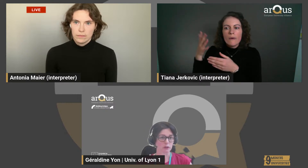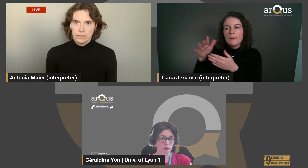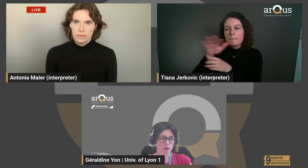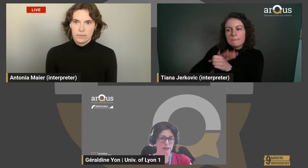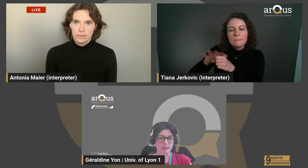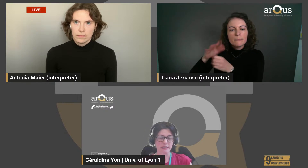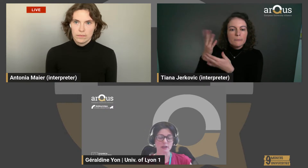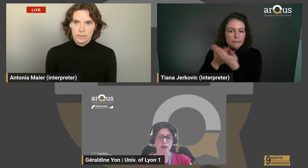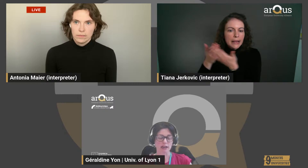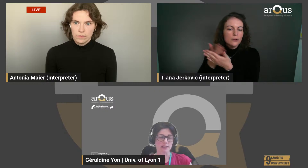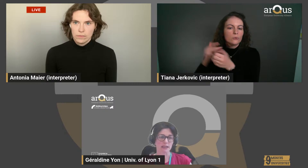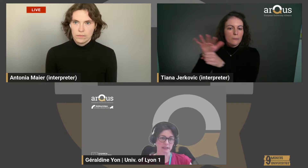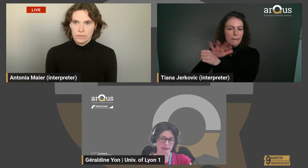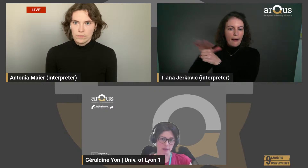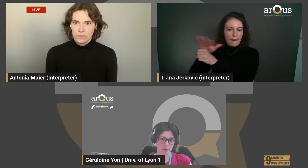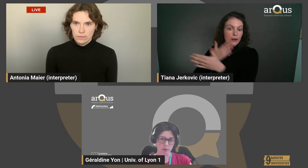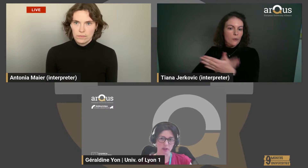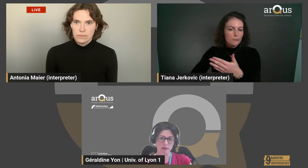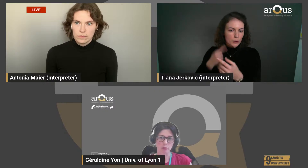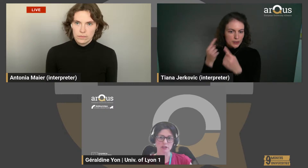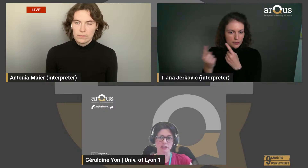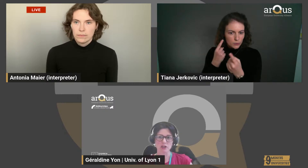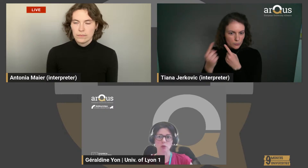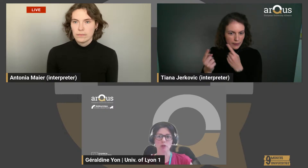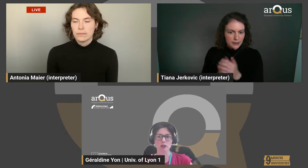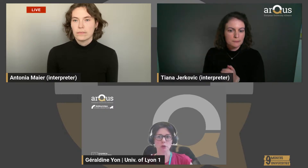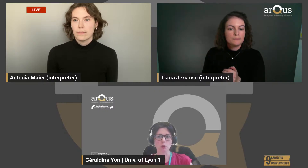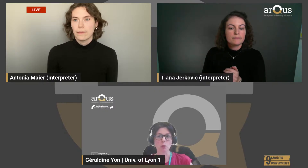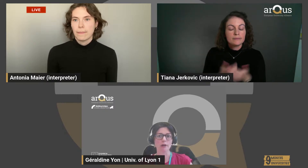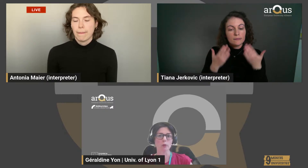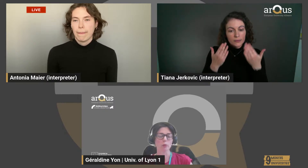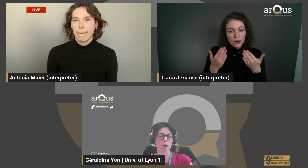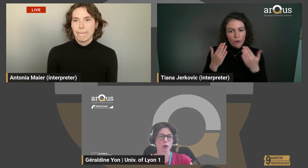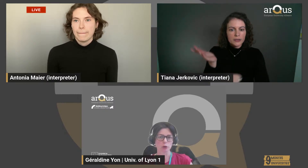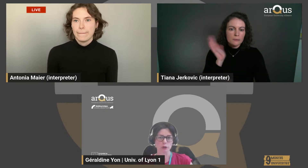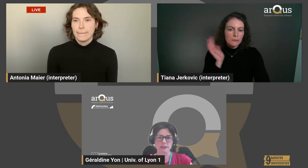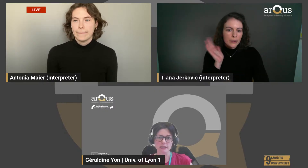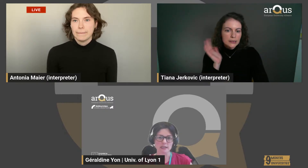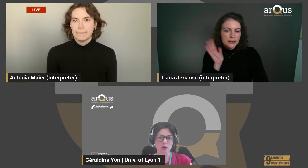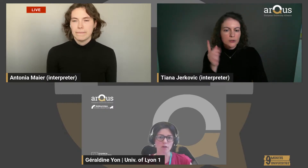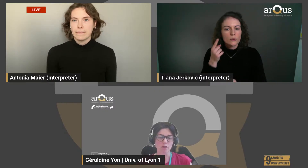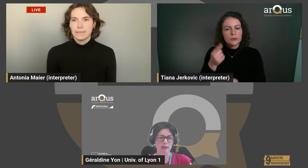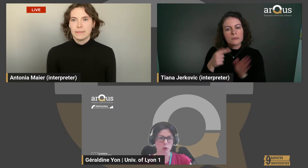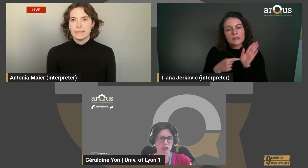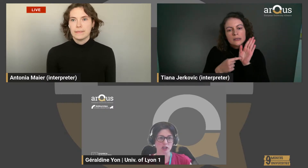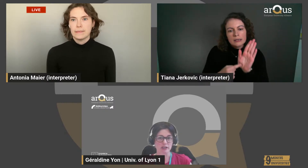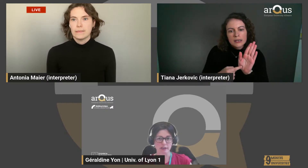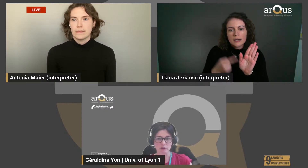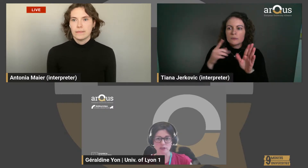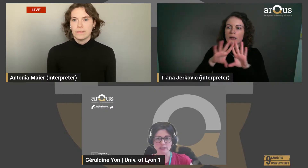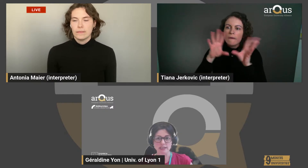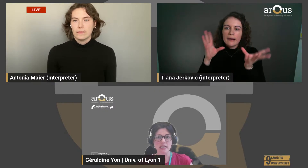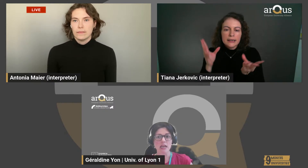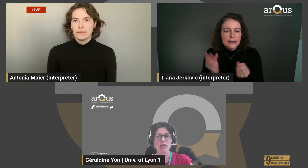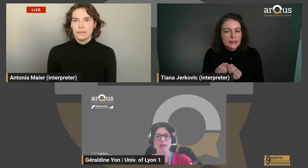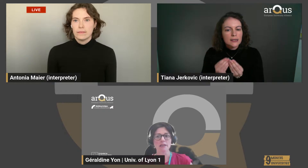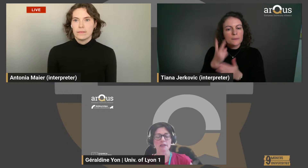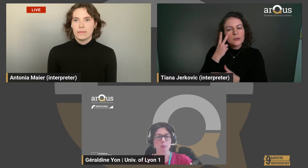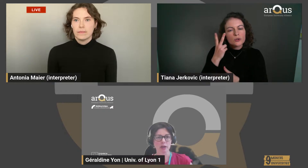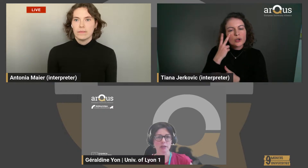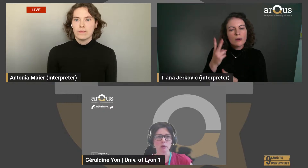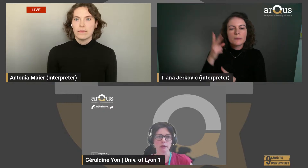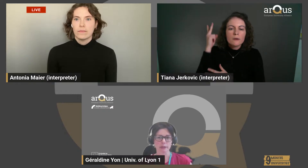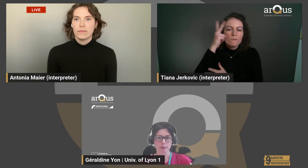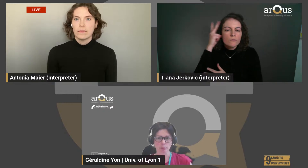Using the University of Graz as an example, the presentation will show why a broader understanding of language and diversity